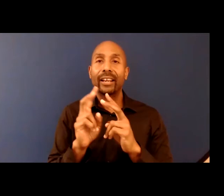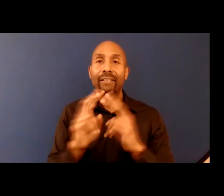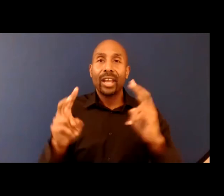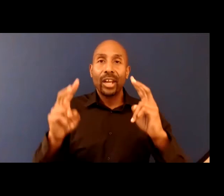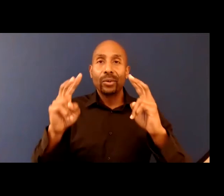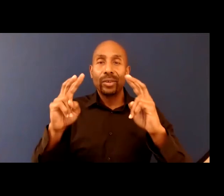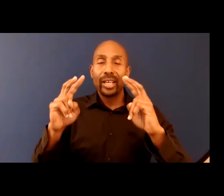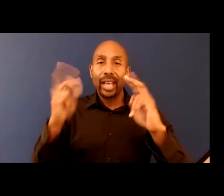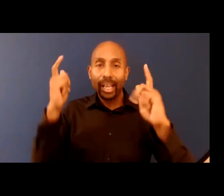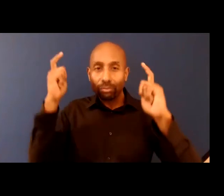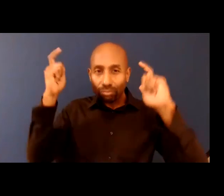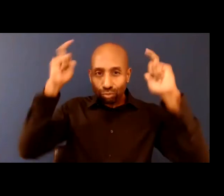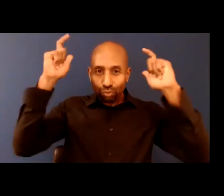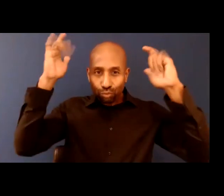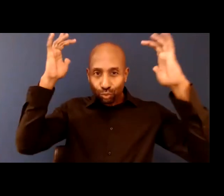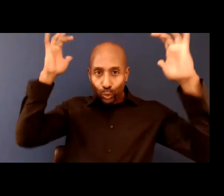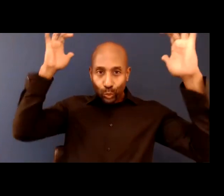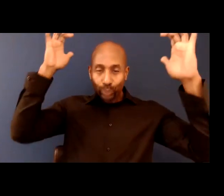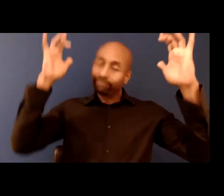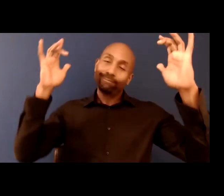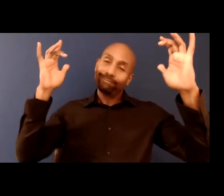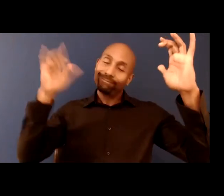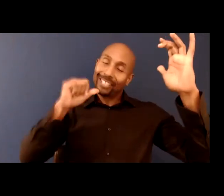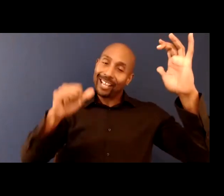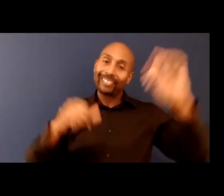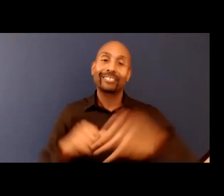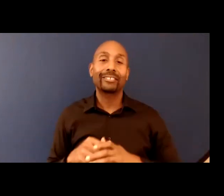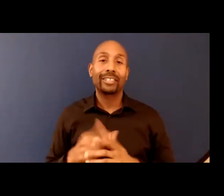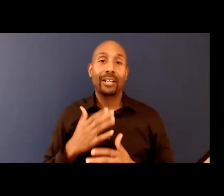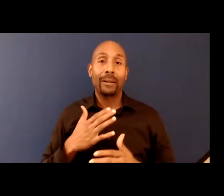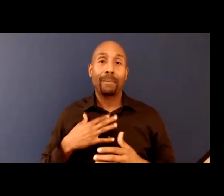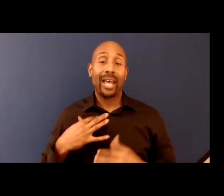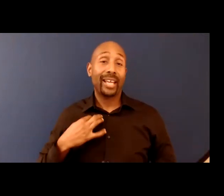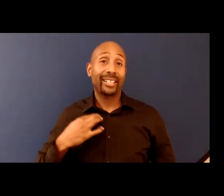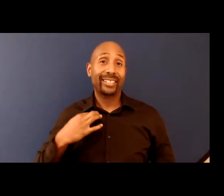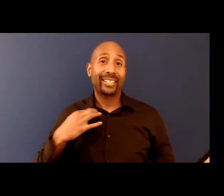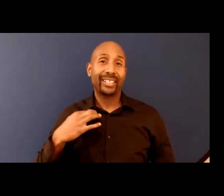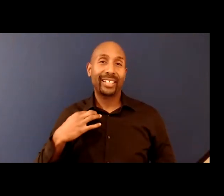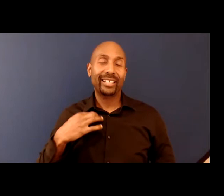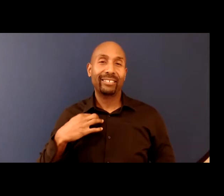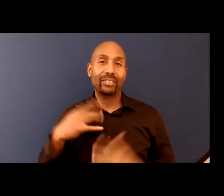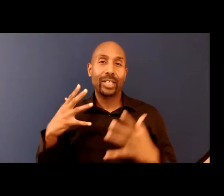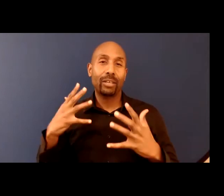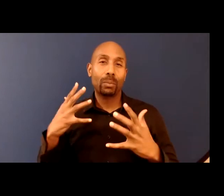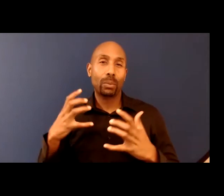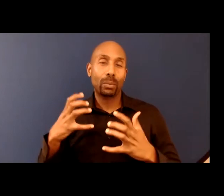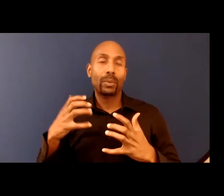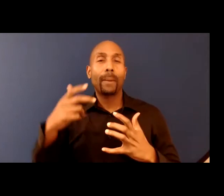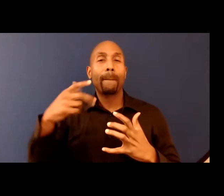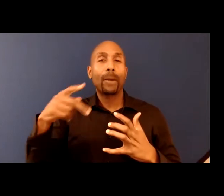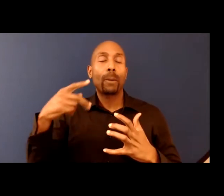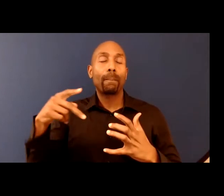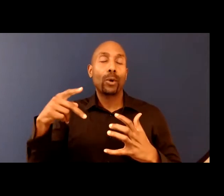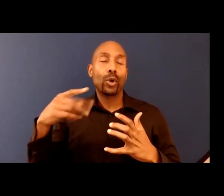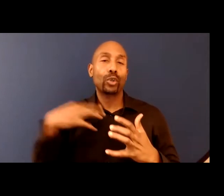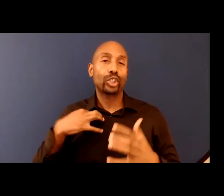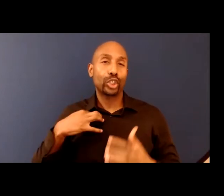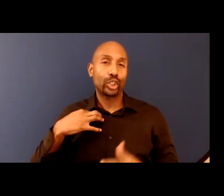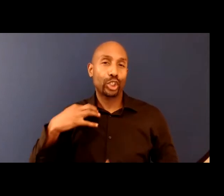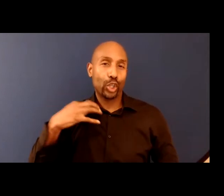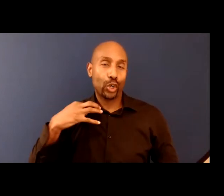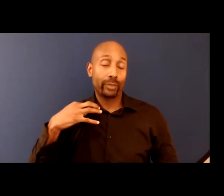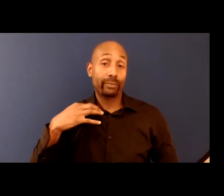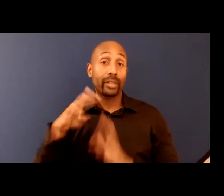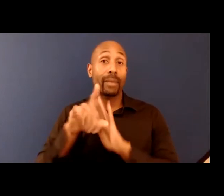sheened up right now. I'm wearing a muted purple shirt. And my background